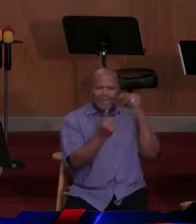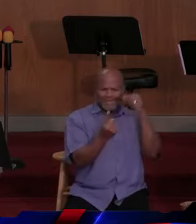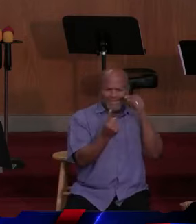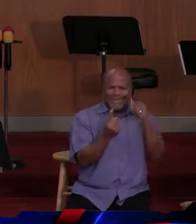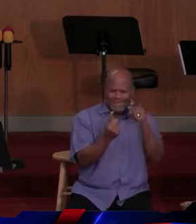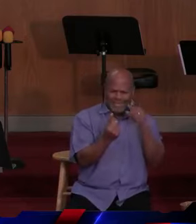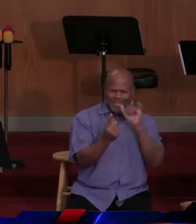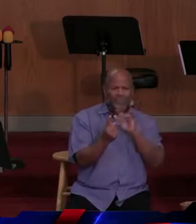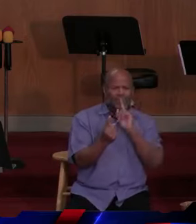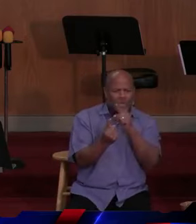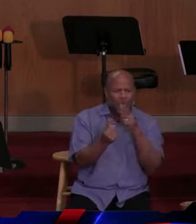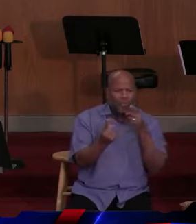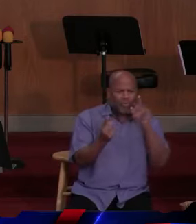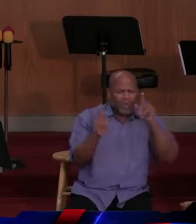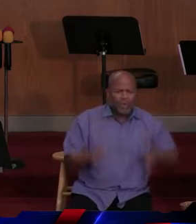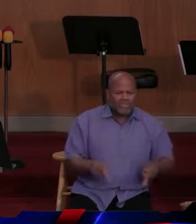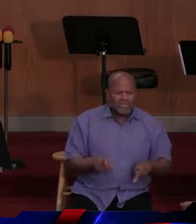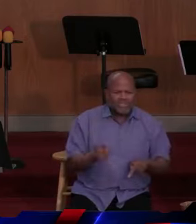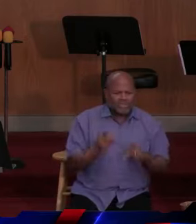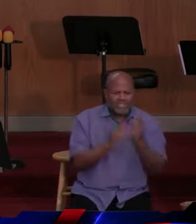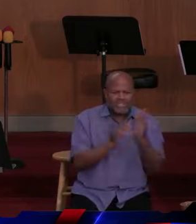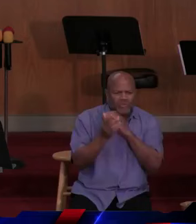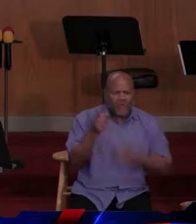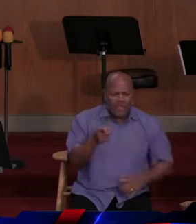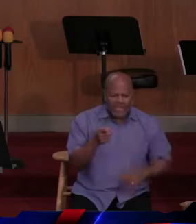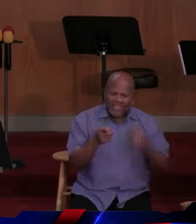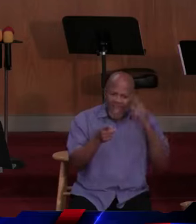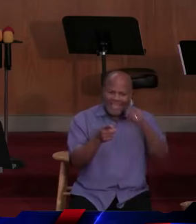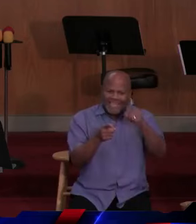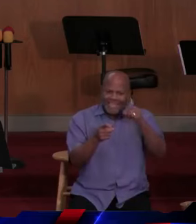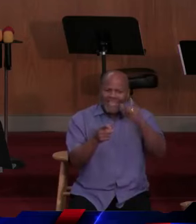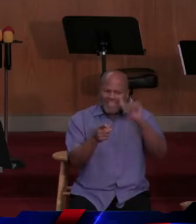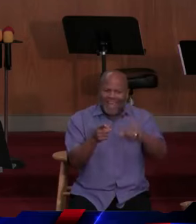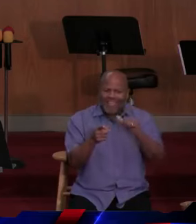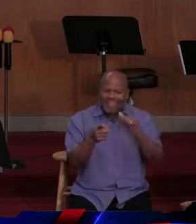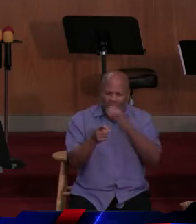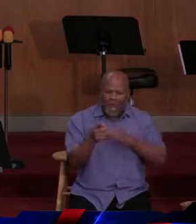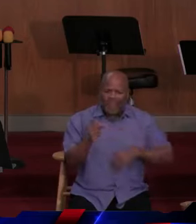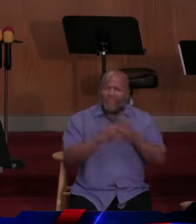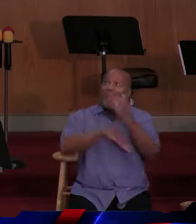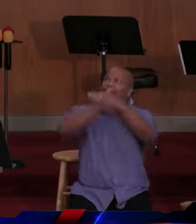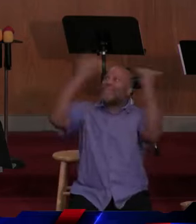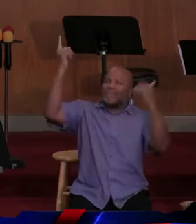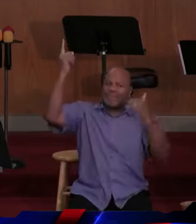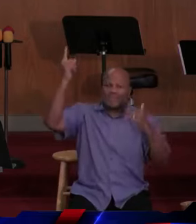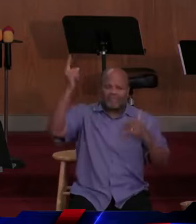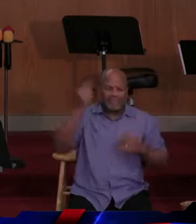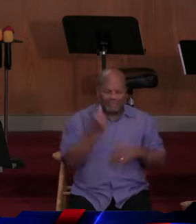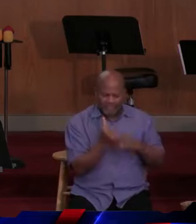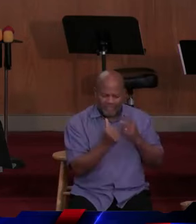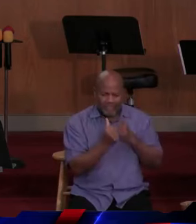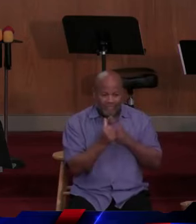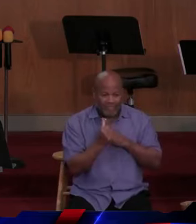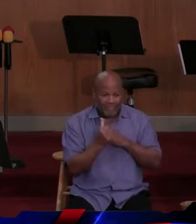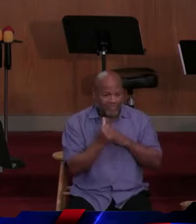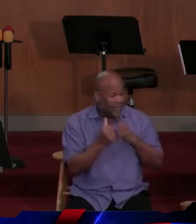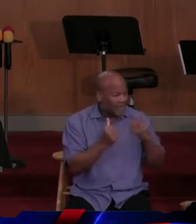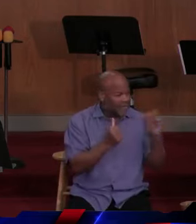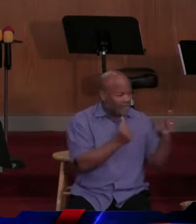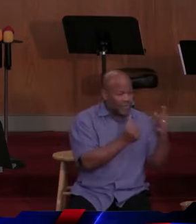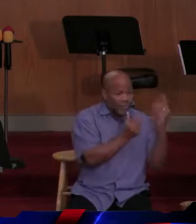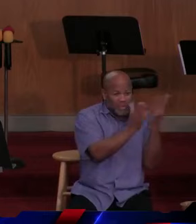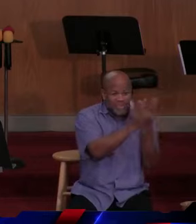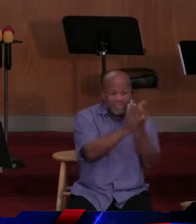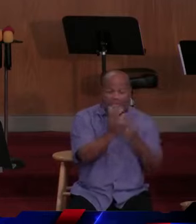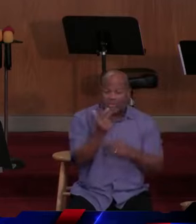When you're walking on the way, even though you, when he says them, here it is. All right, let me go back to that. Two is a biblical witness.